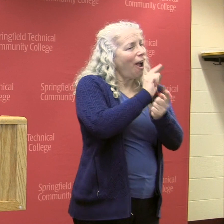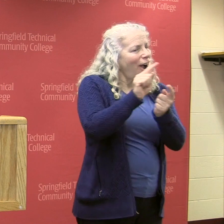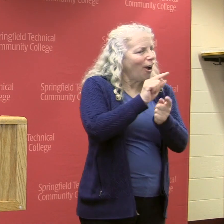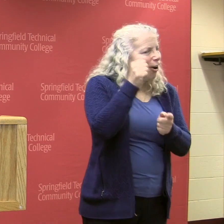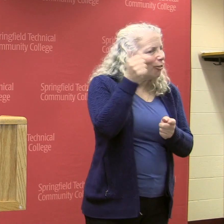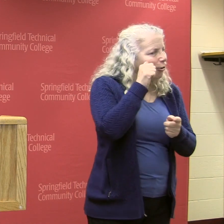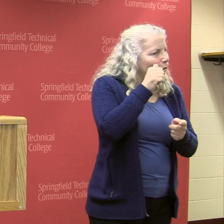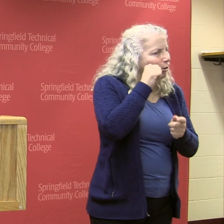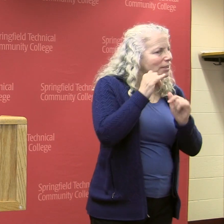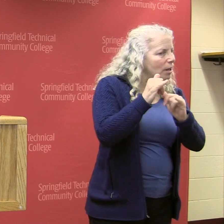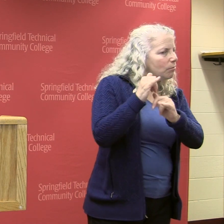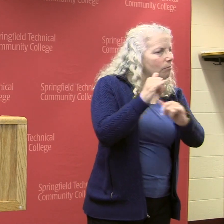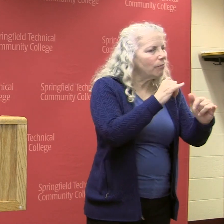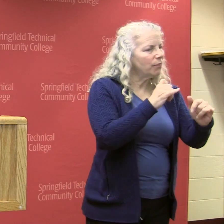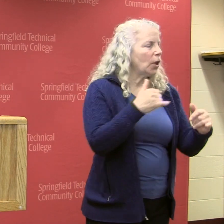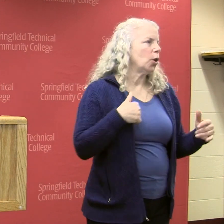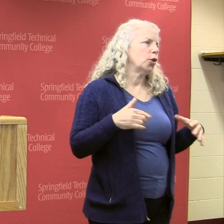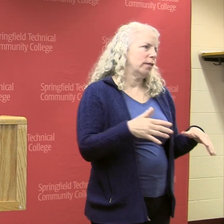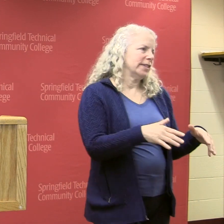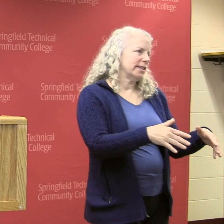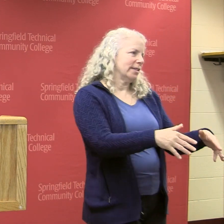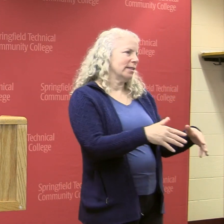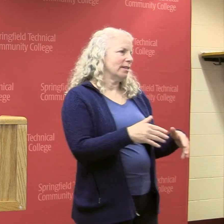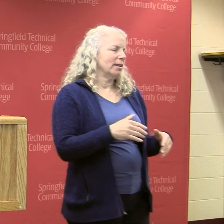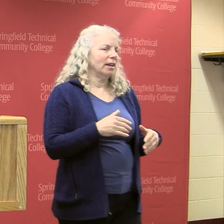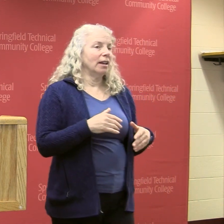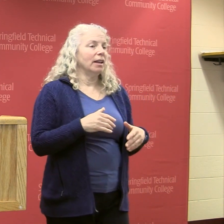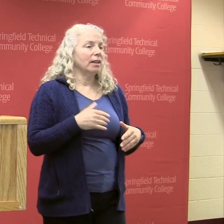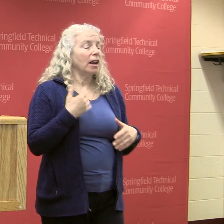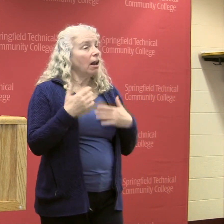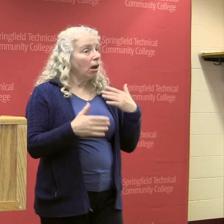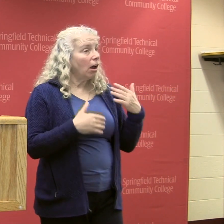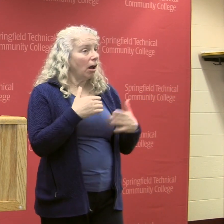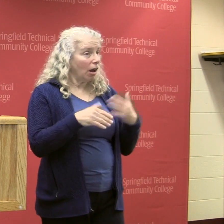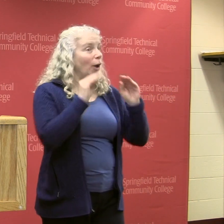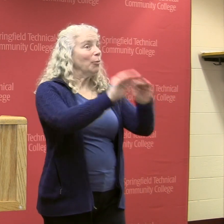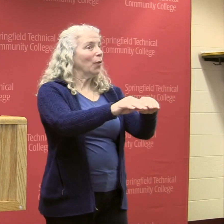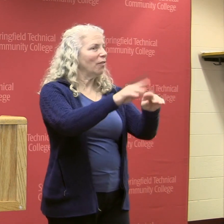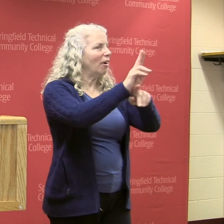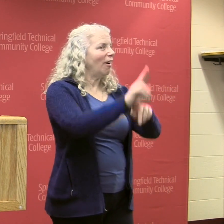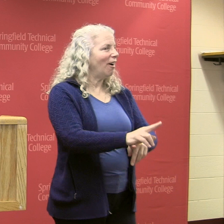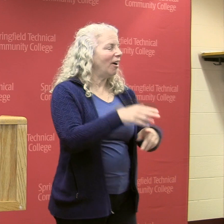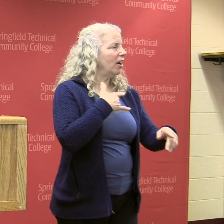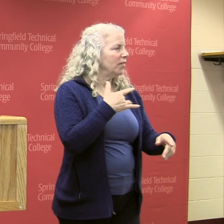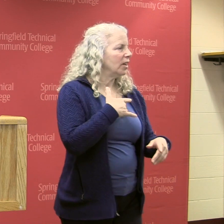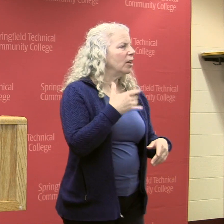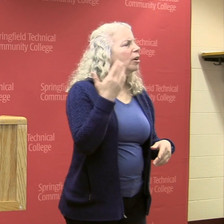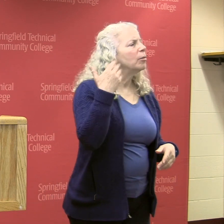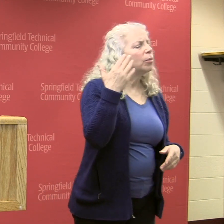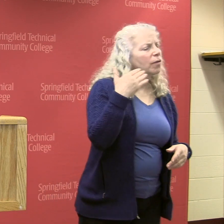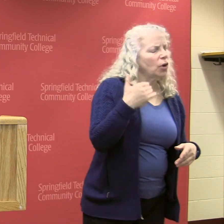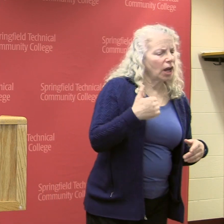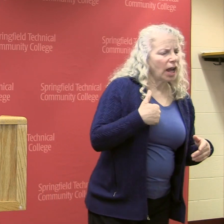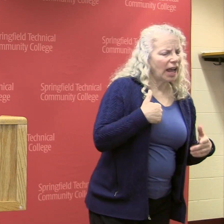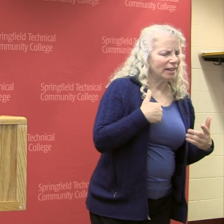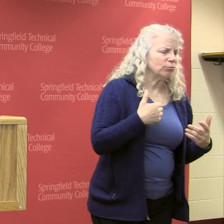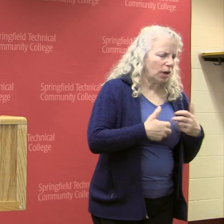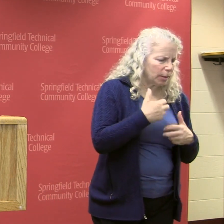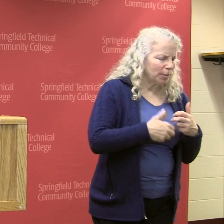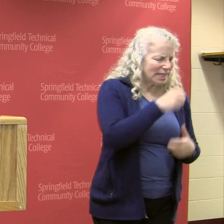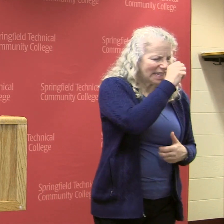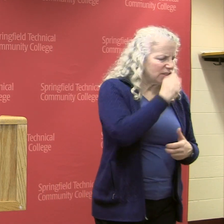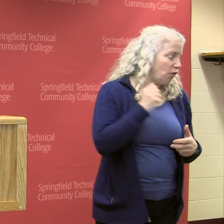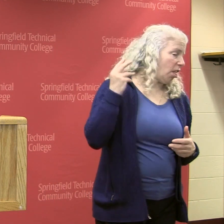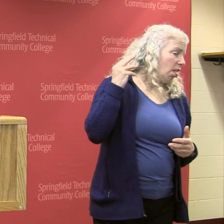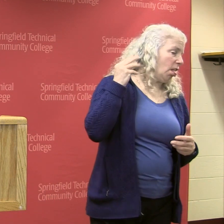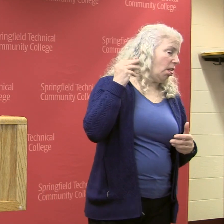girls. I was nervous. As time passed, I began to fit in. I used to have problems with my schizophrenia always talking to